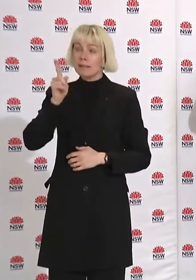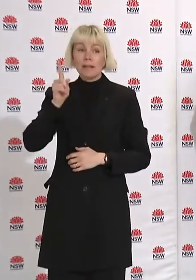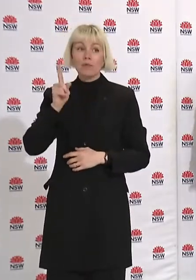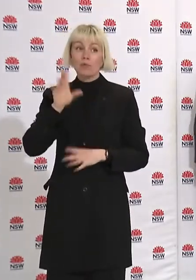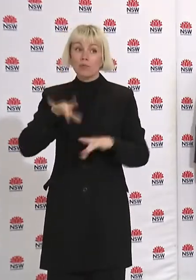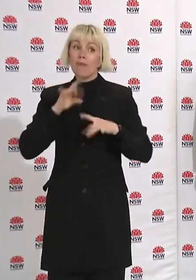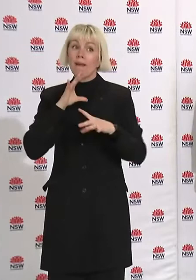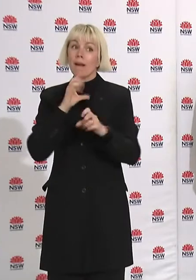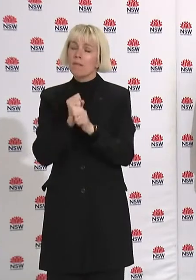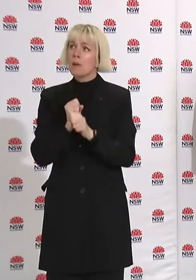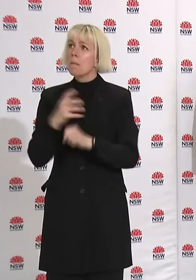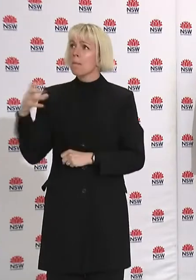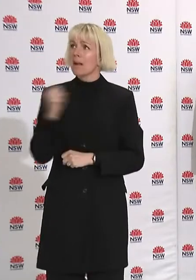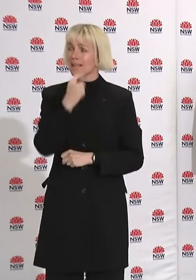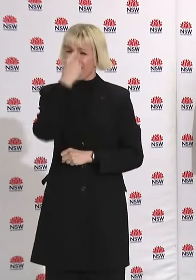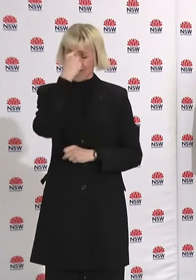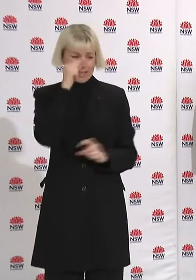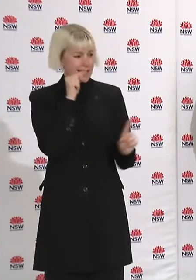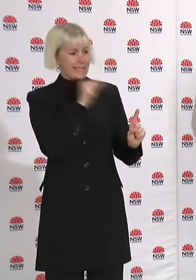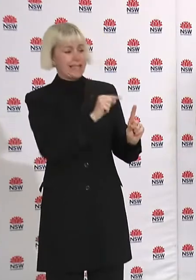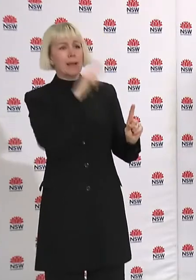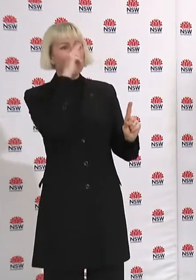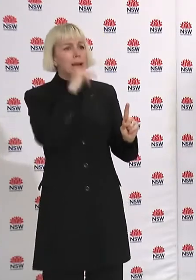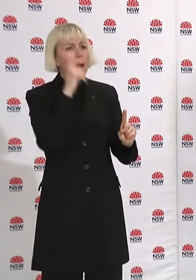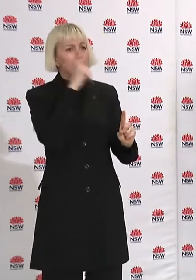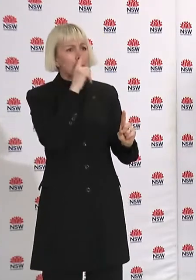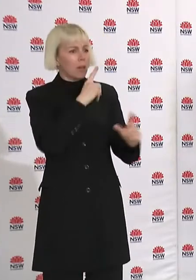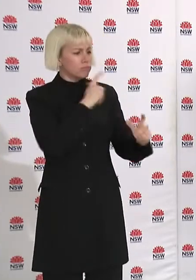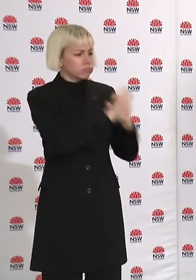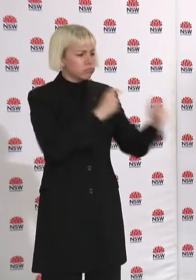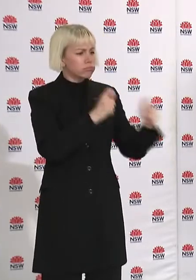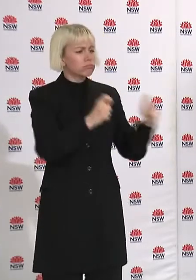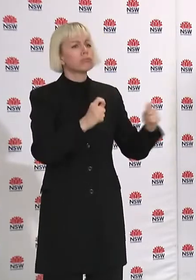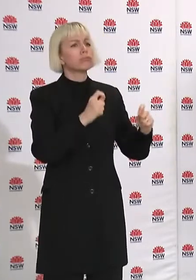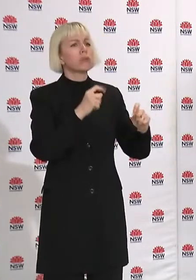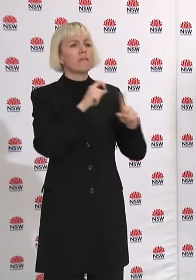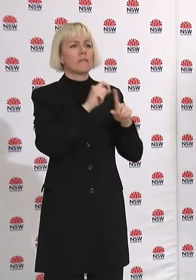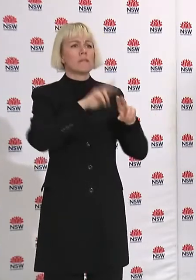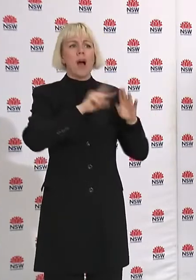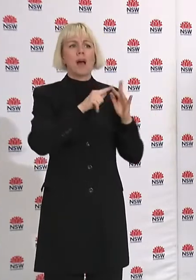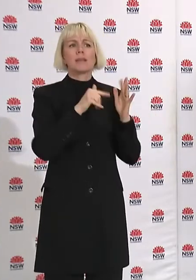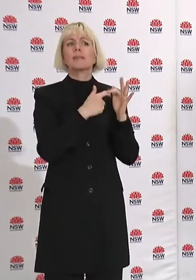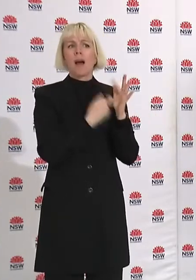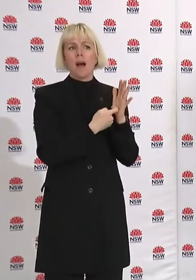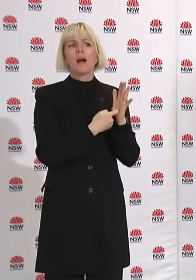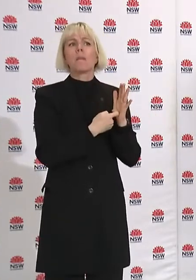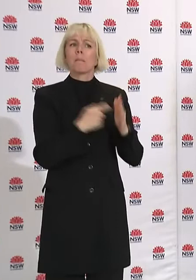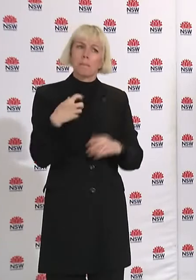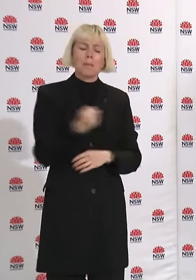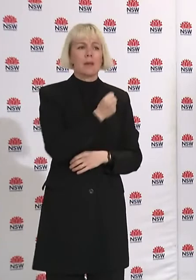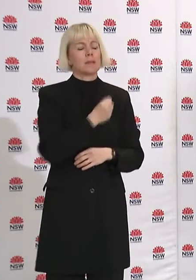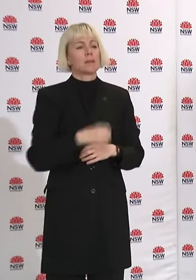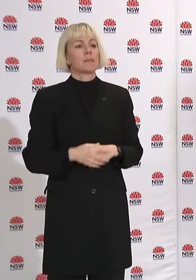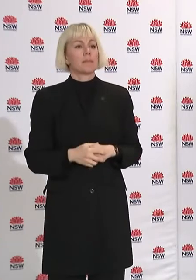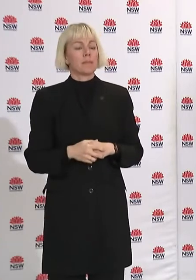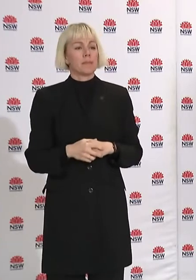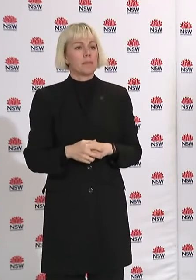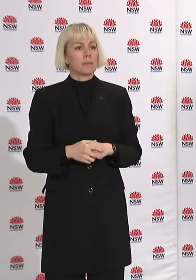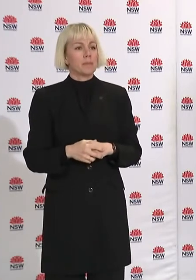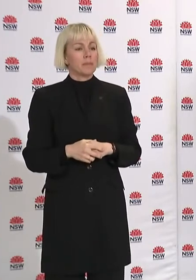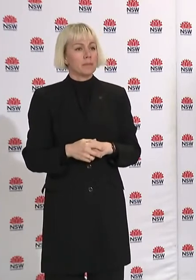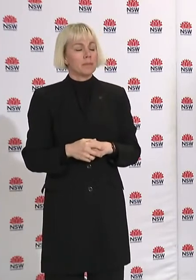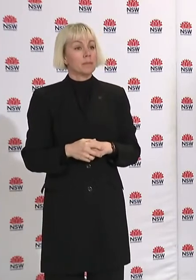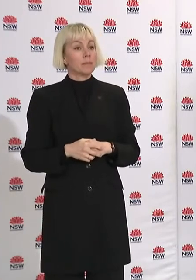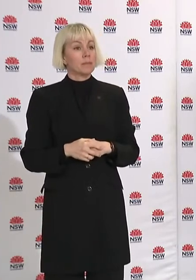workers to stem the transmission risk. We know the vaccines do that because they reduce